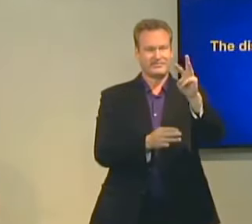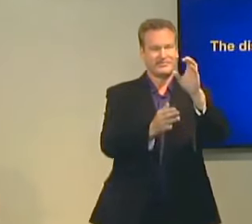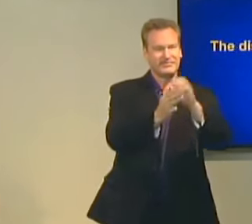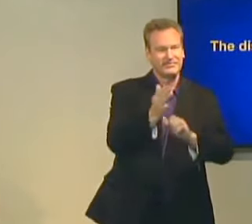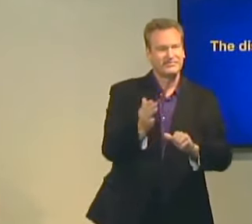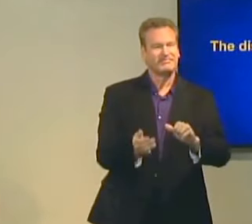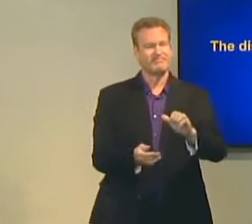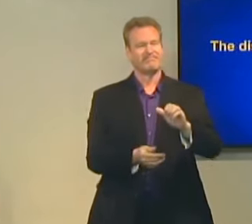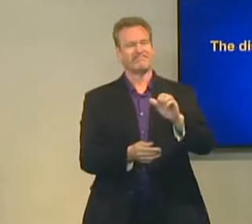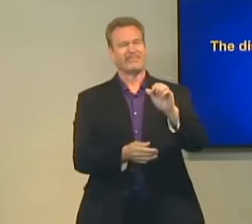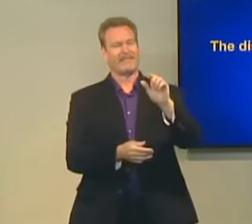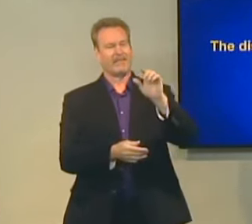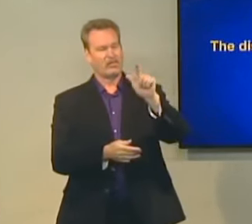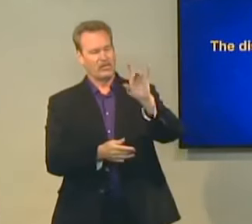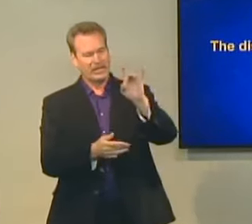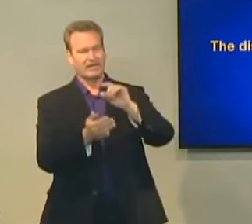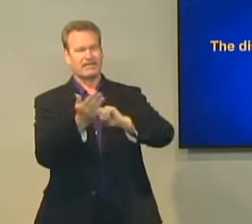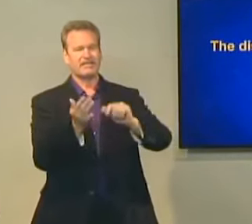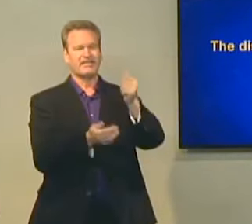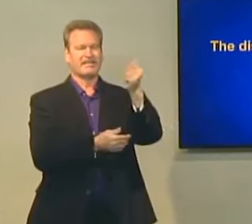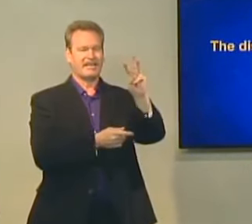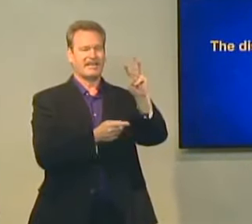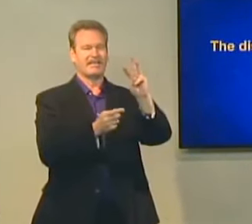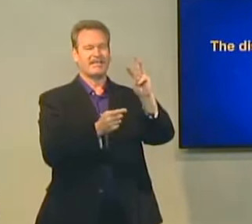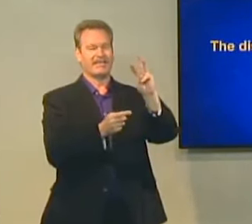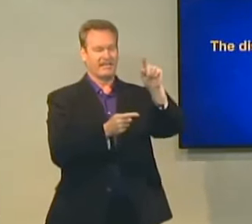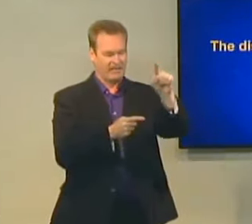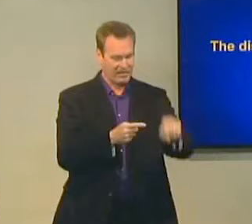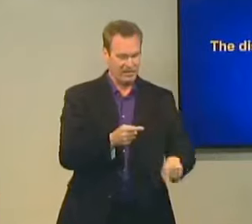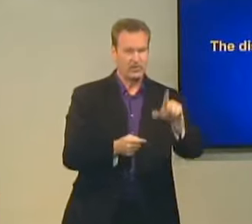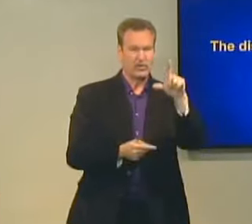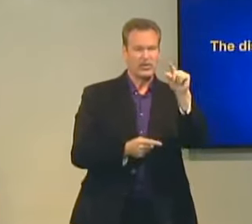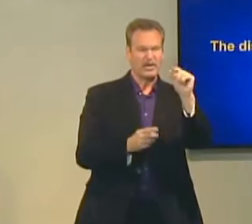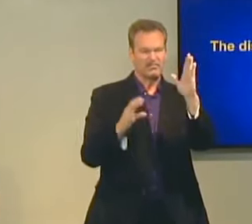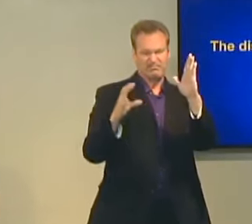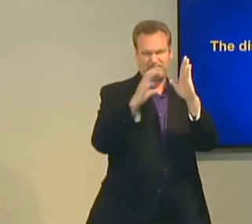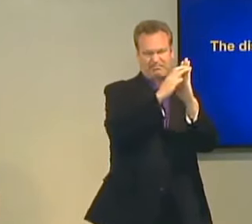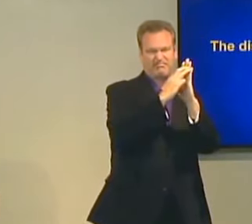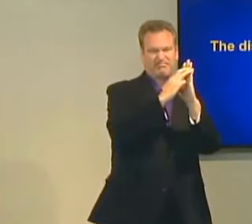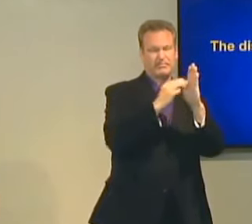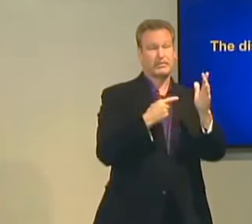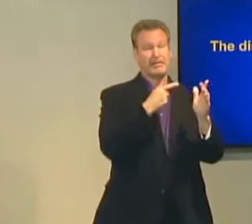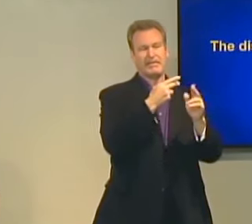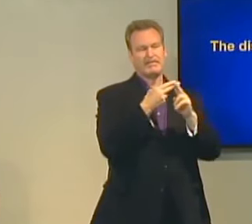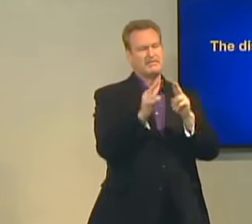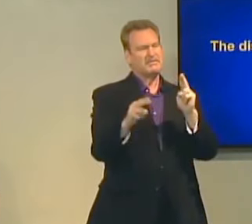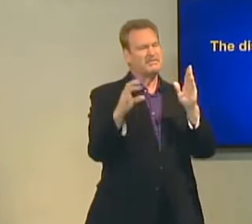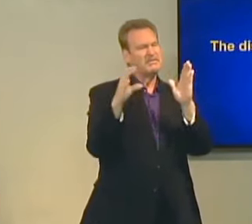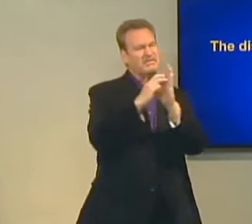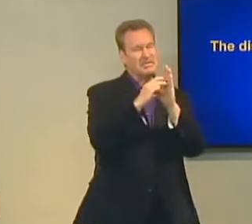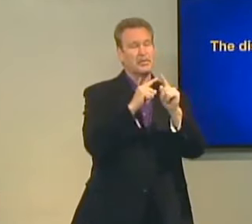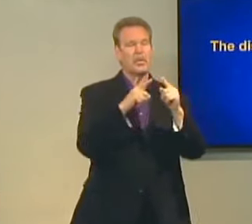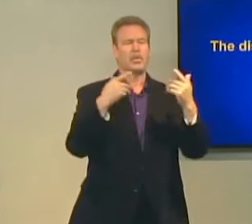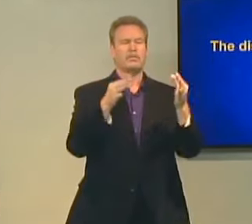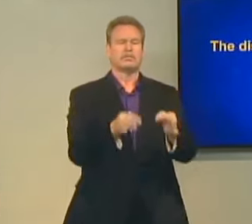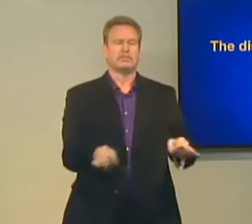And then at the last. In Matthew. 28. 16. 17. You know. This. The chapter. Goes down to 20. It's a.